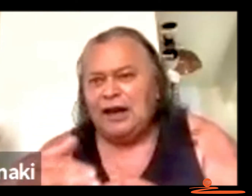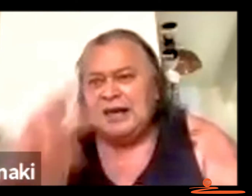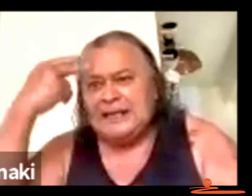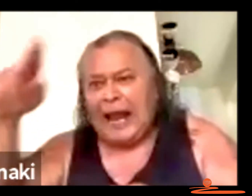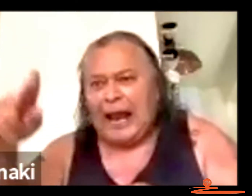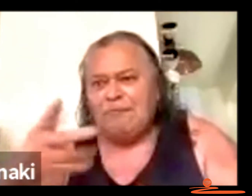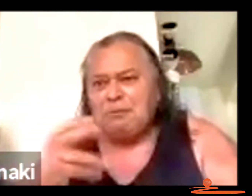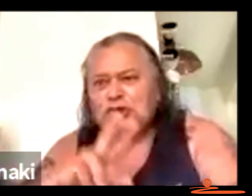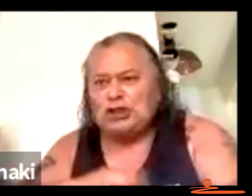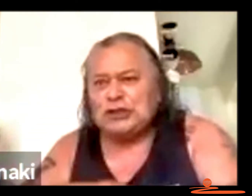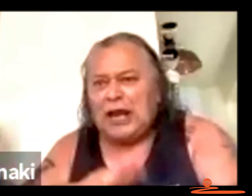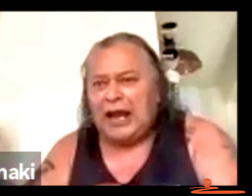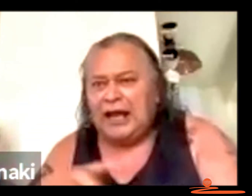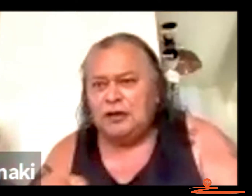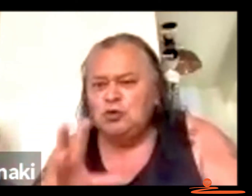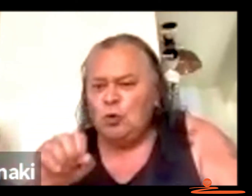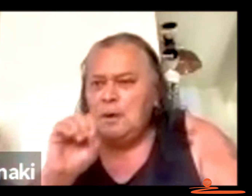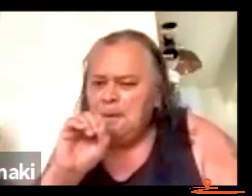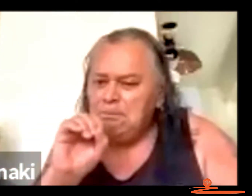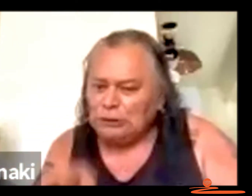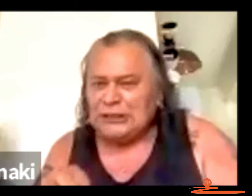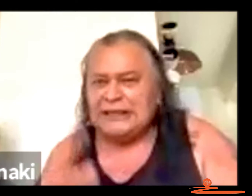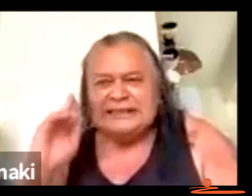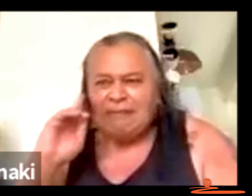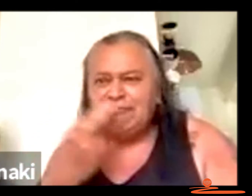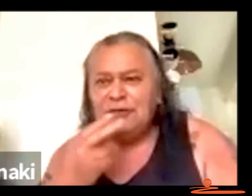it worse for me.